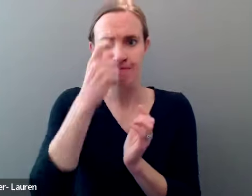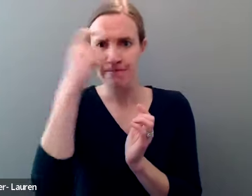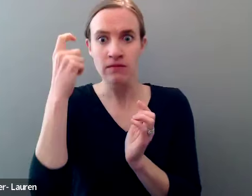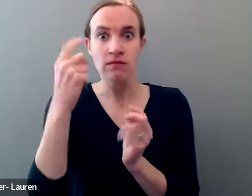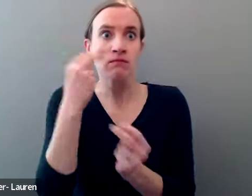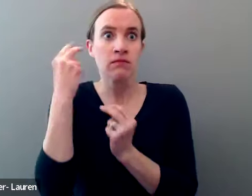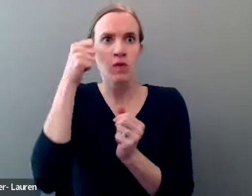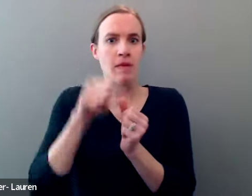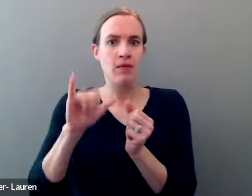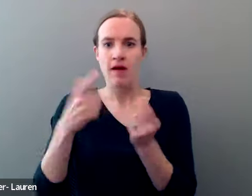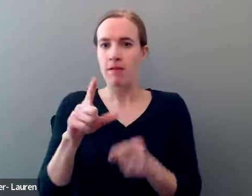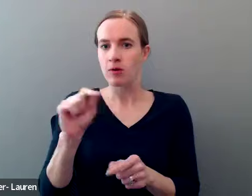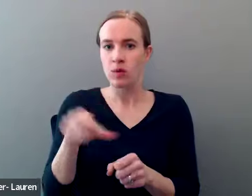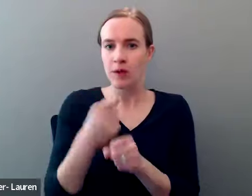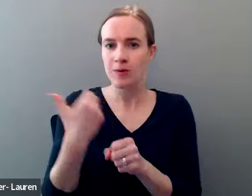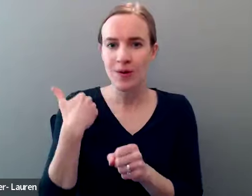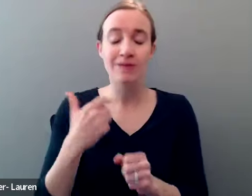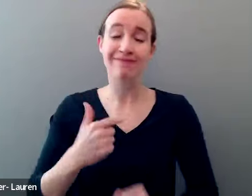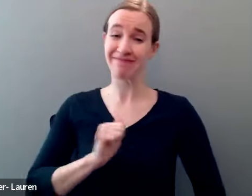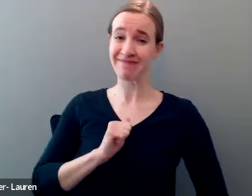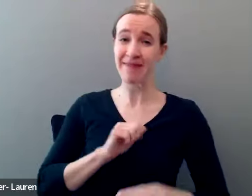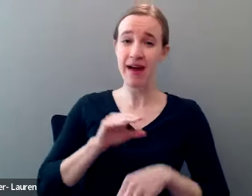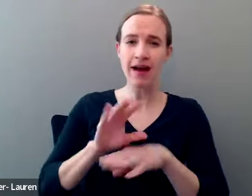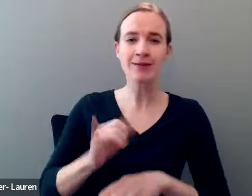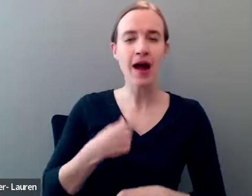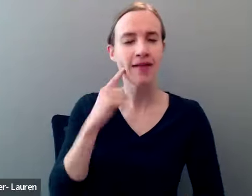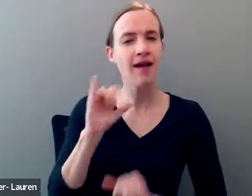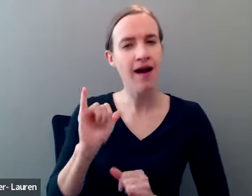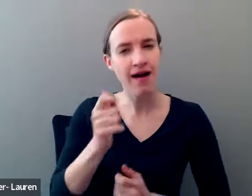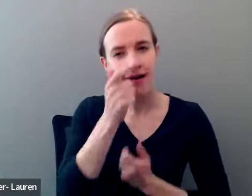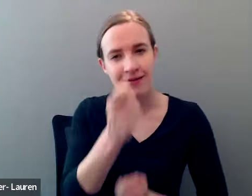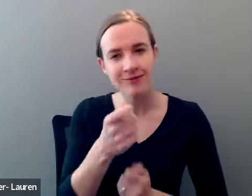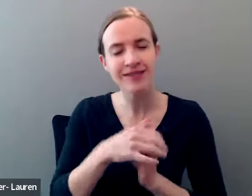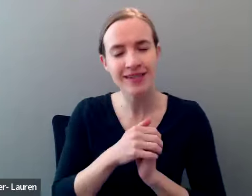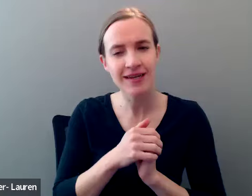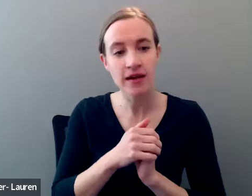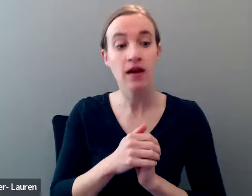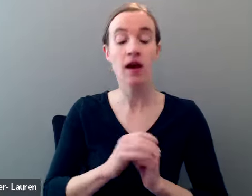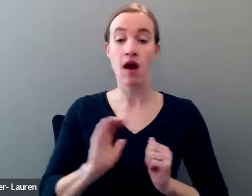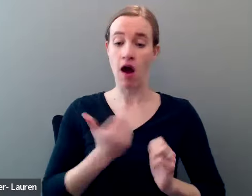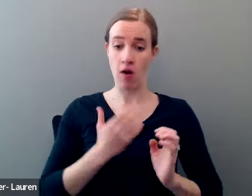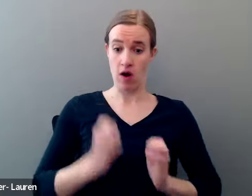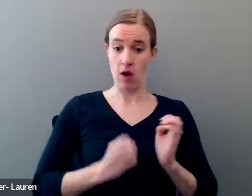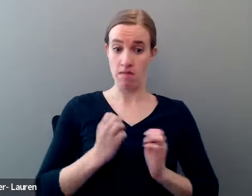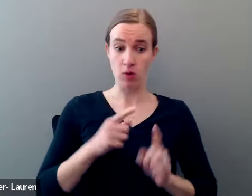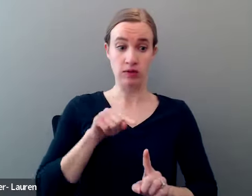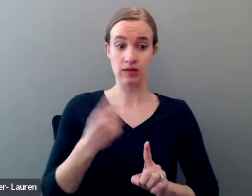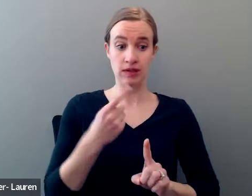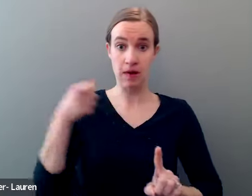how things emotionally trigger our like PTSD or